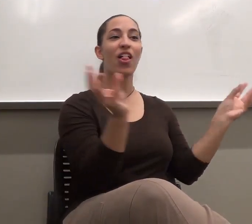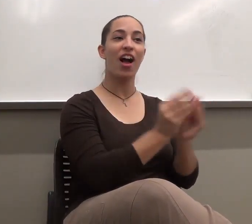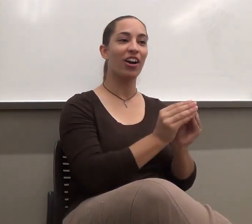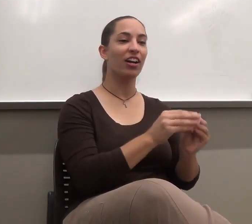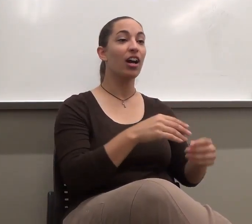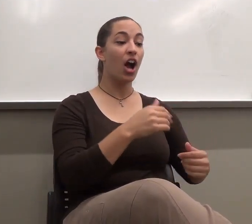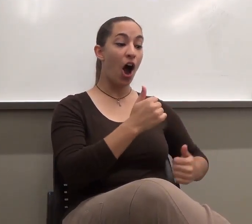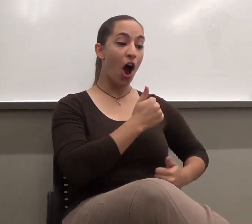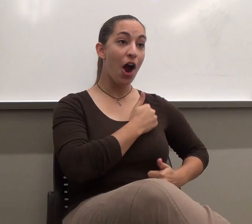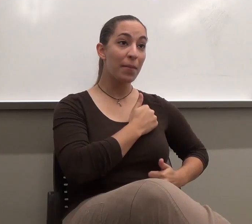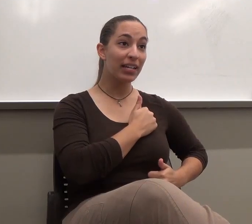is.